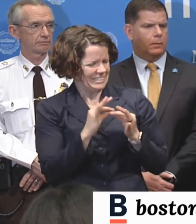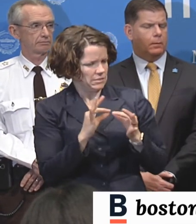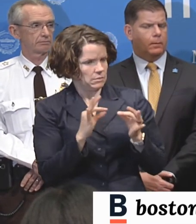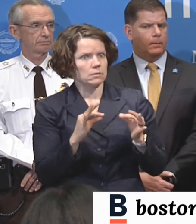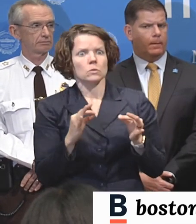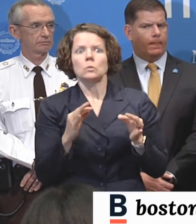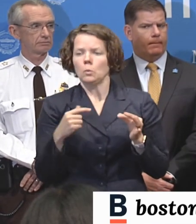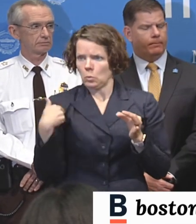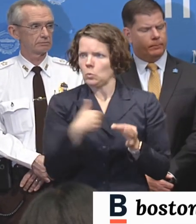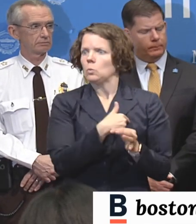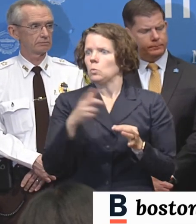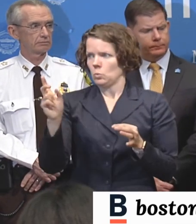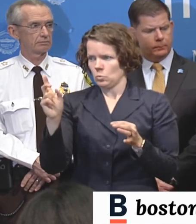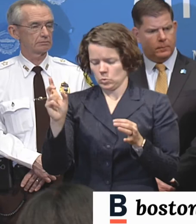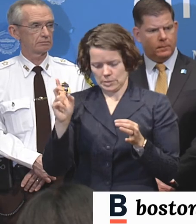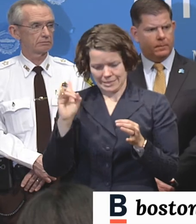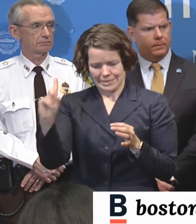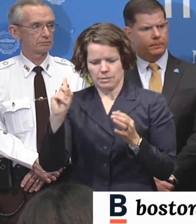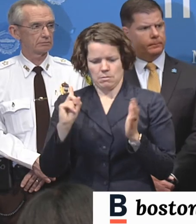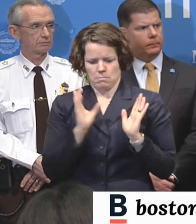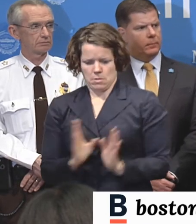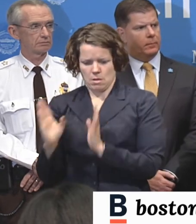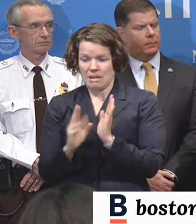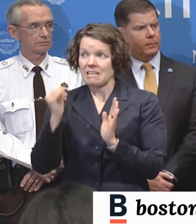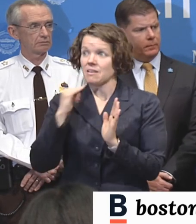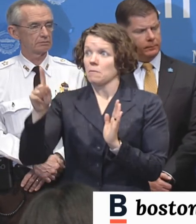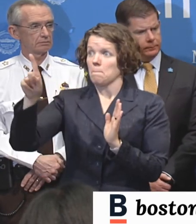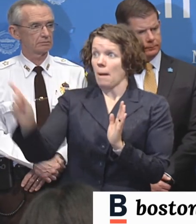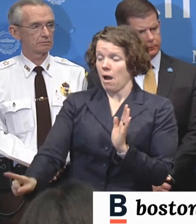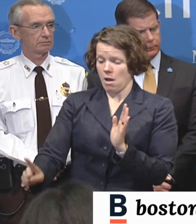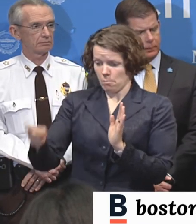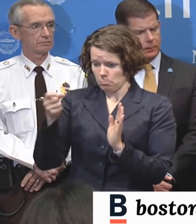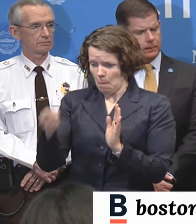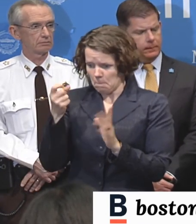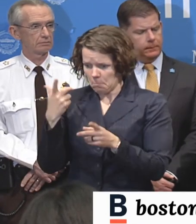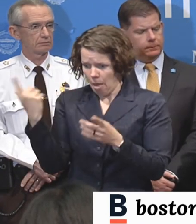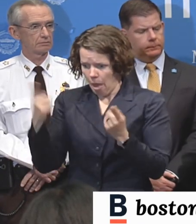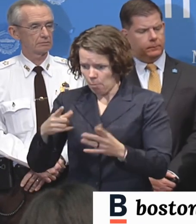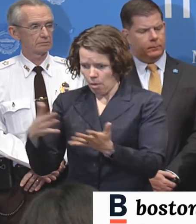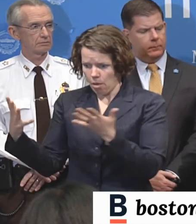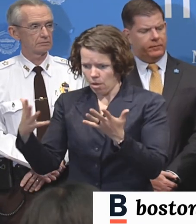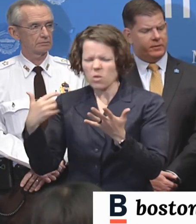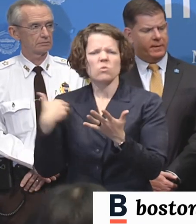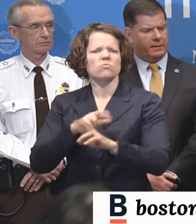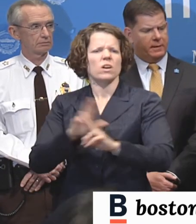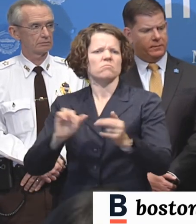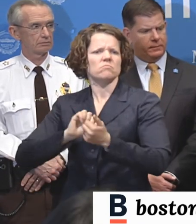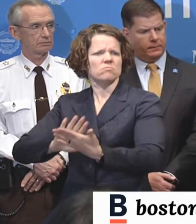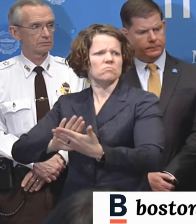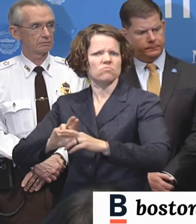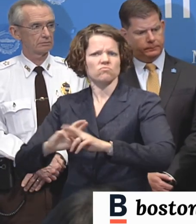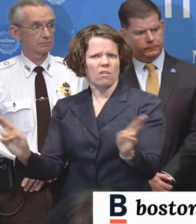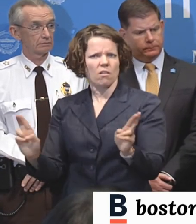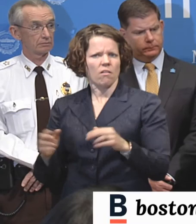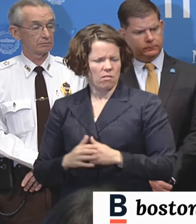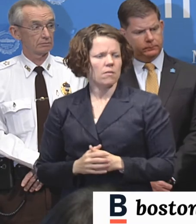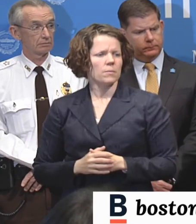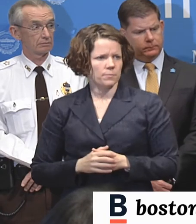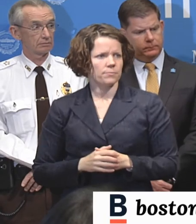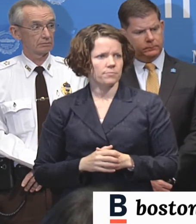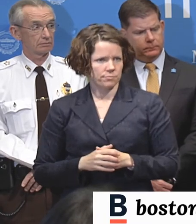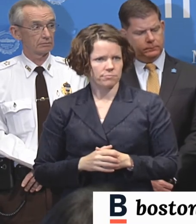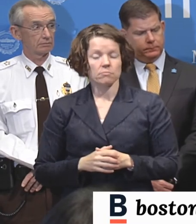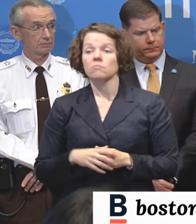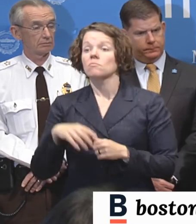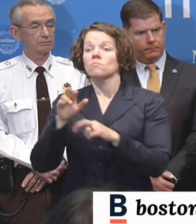scenarios that actually spoke to a lightning-placed event. So I think that we're well-positioned to be able to respond to it. Again, the key, and particularly